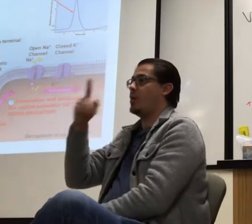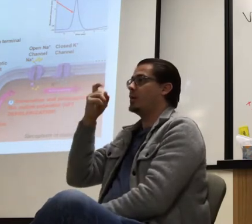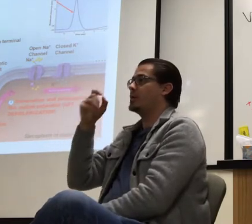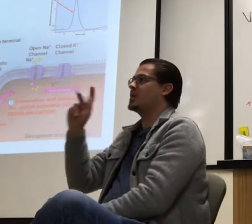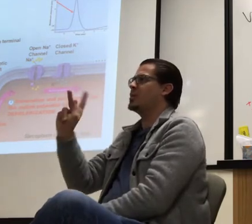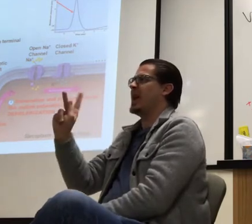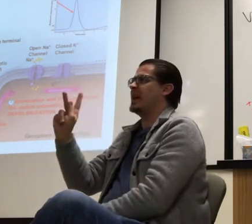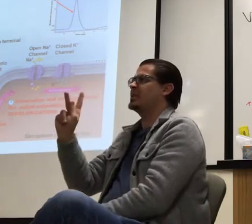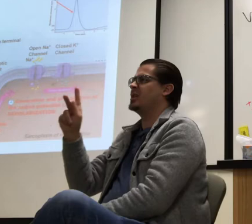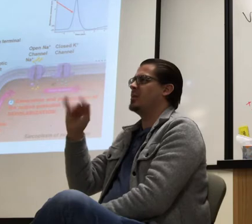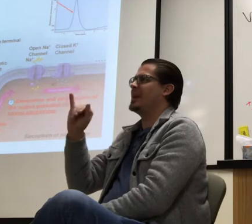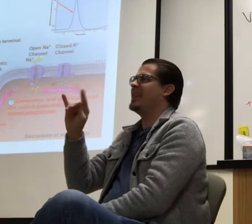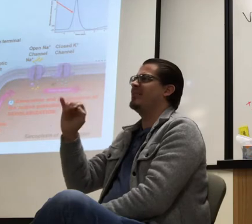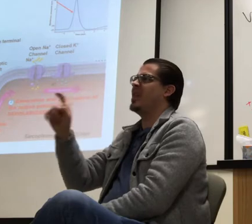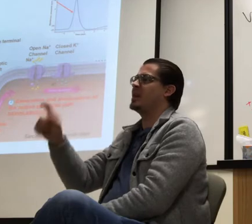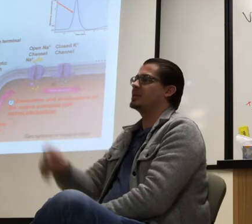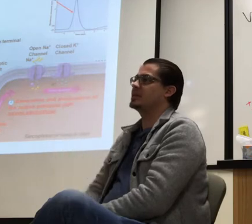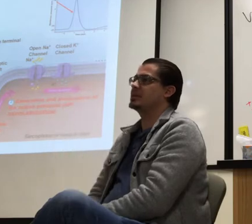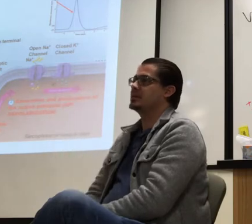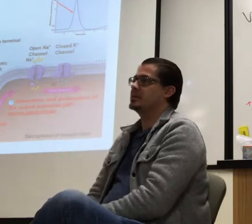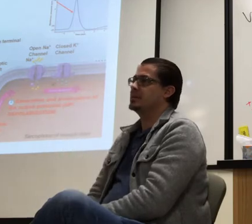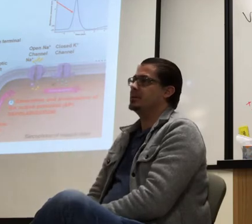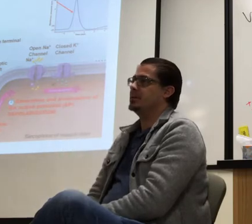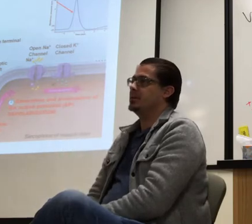potassium efflux.